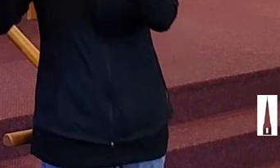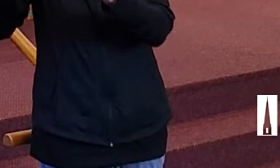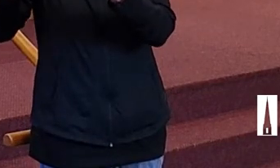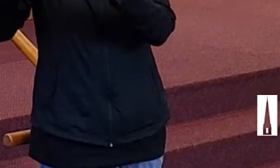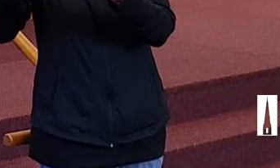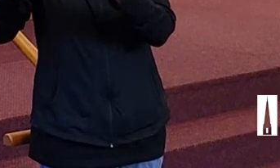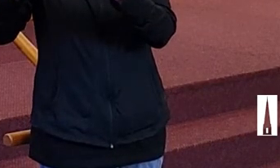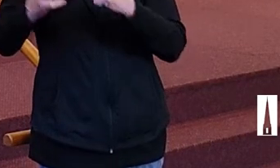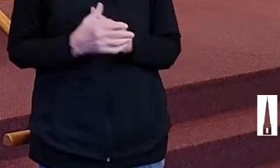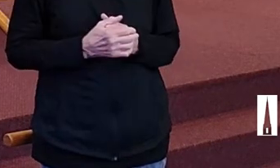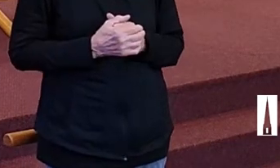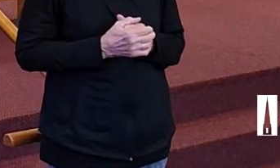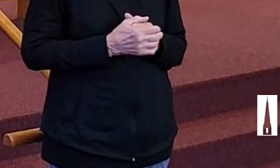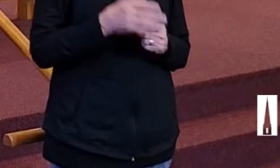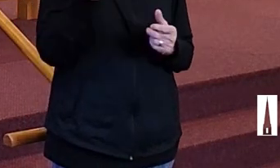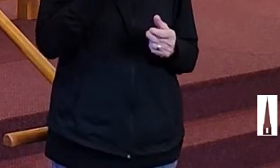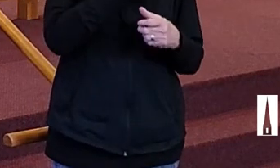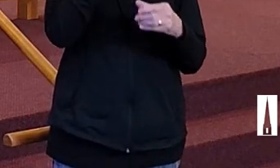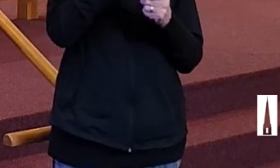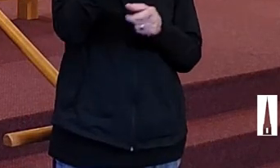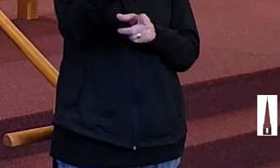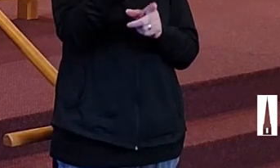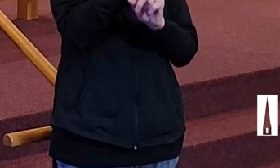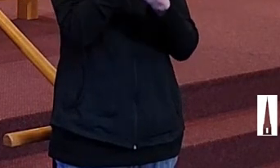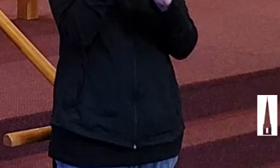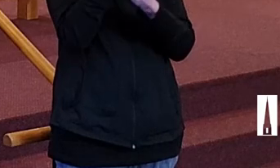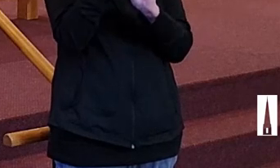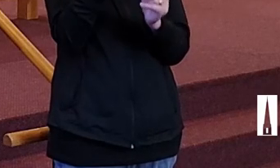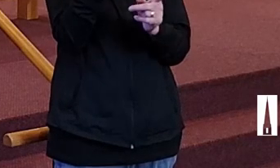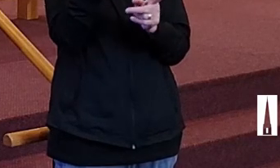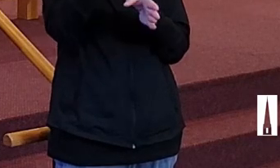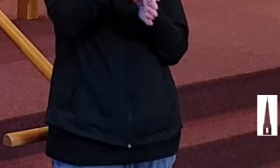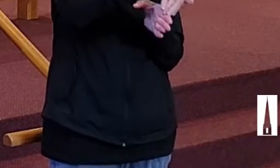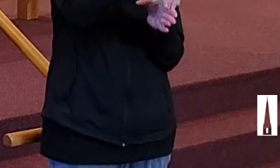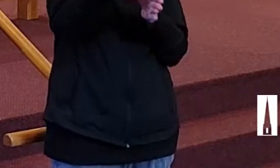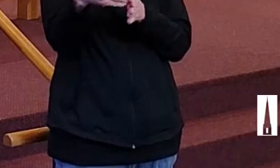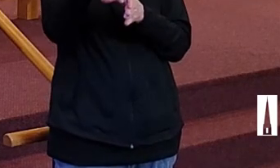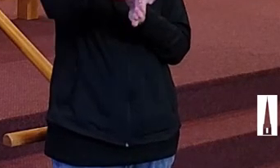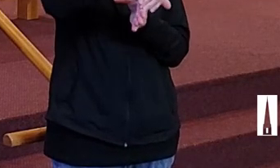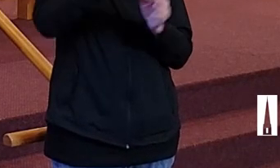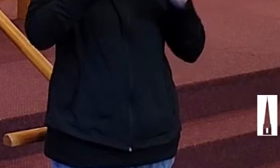And when we're in situations like this, how does that compare to the scripture passage today?